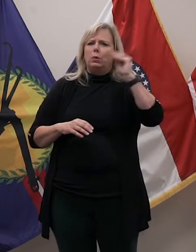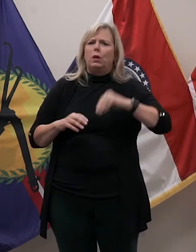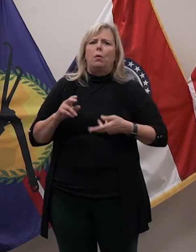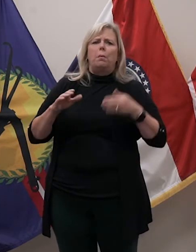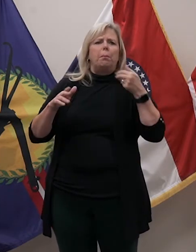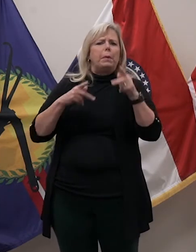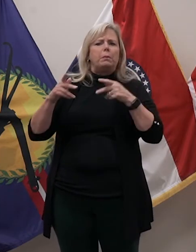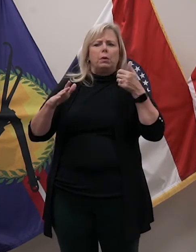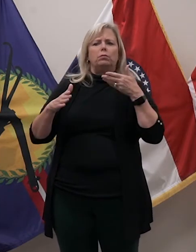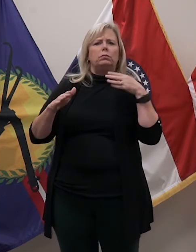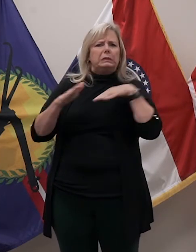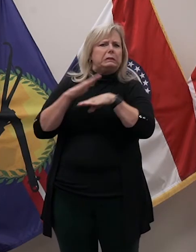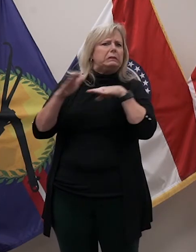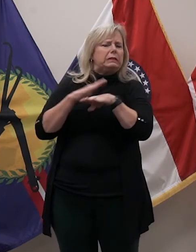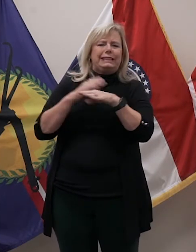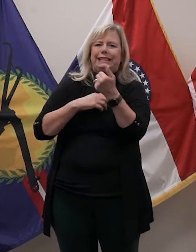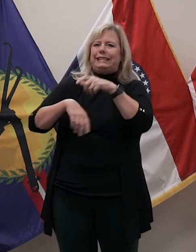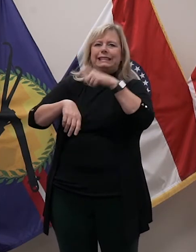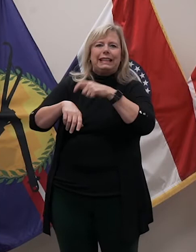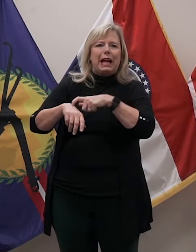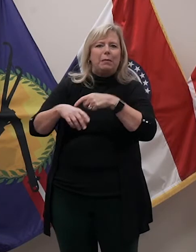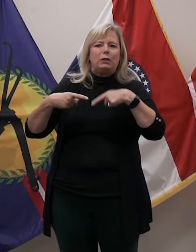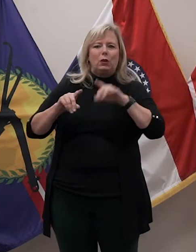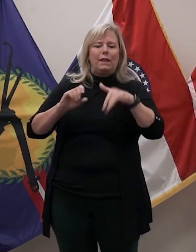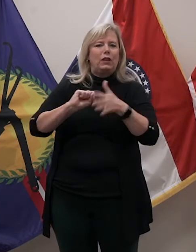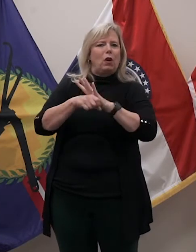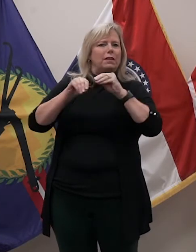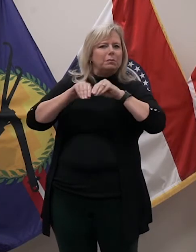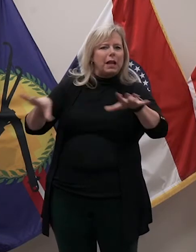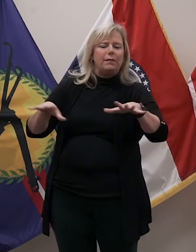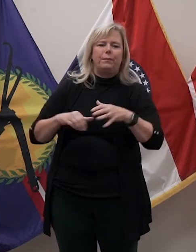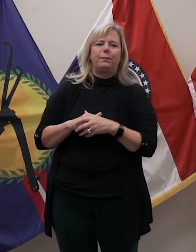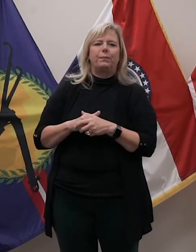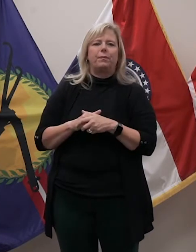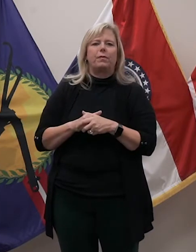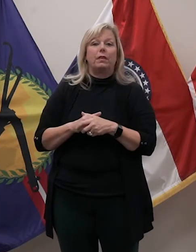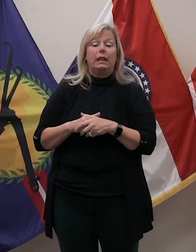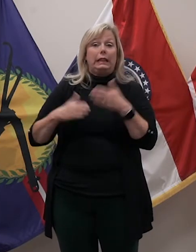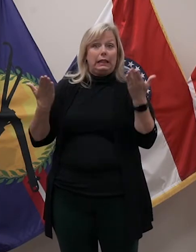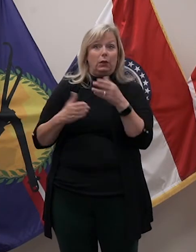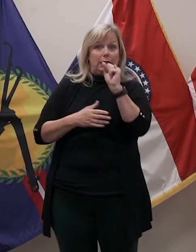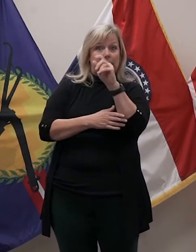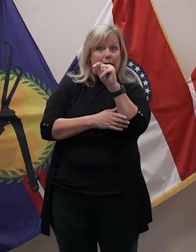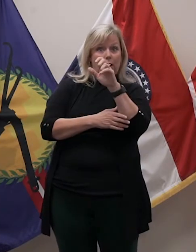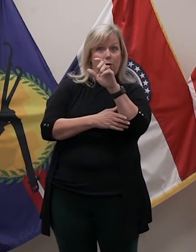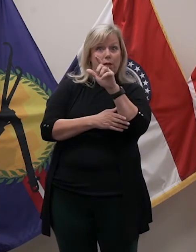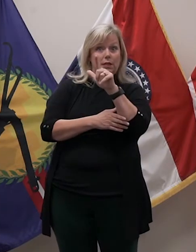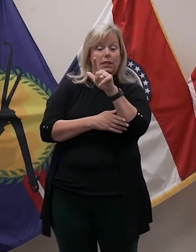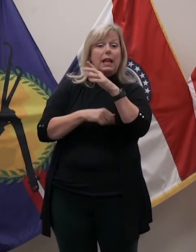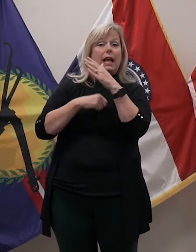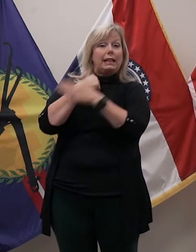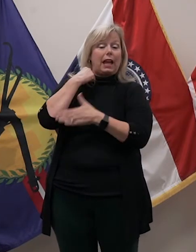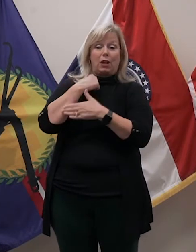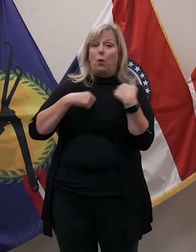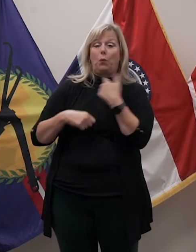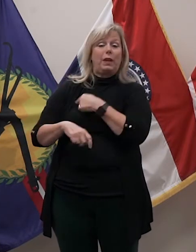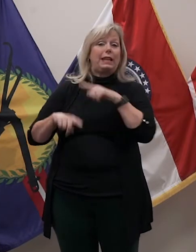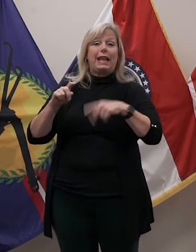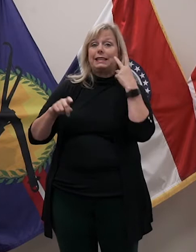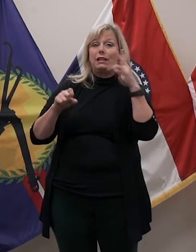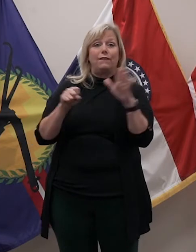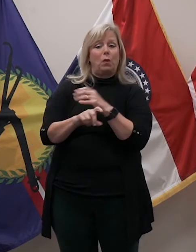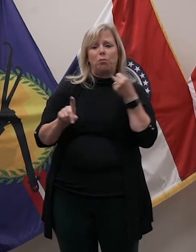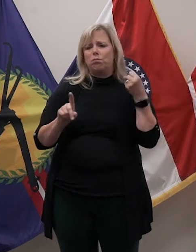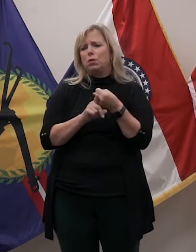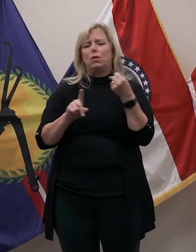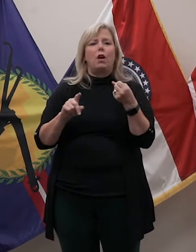of admissions for any time during this pandemic. In St. Louis County, we will not see the full impact of this wave